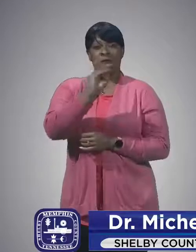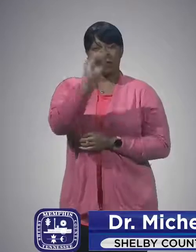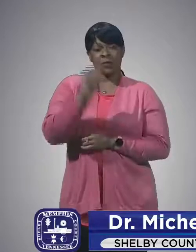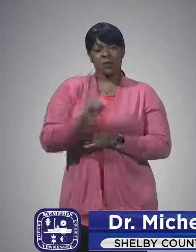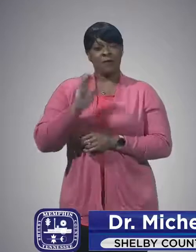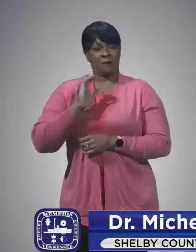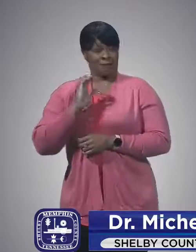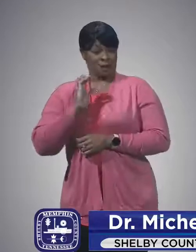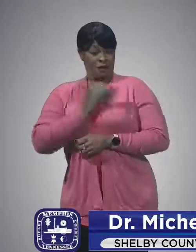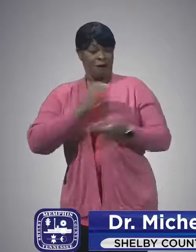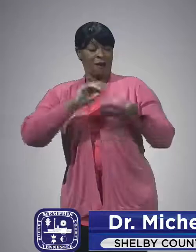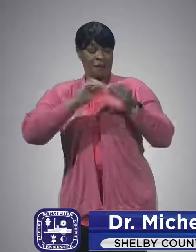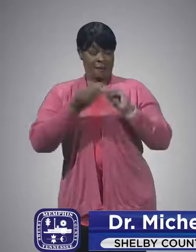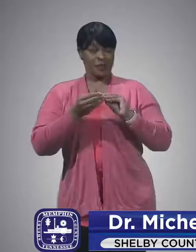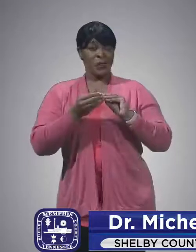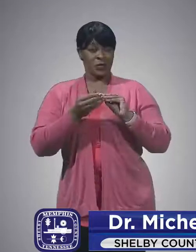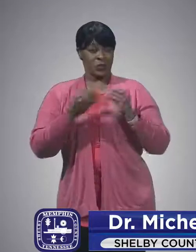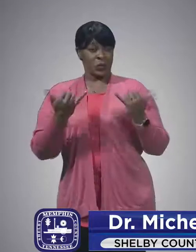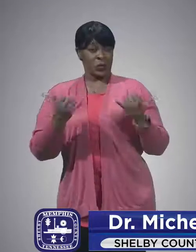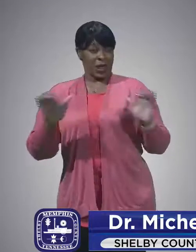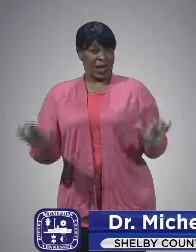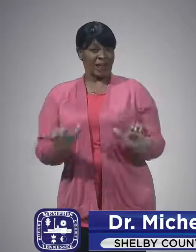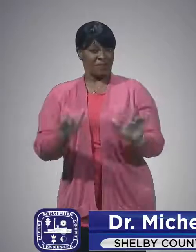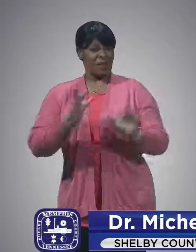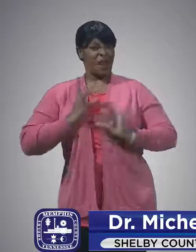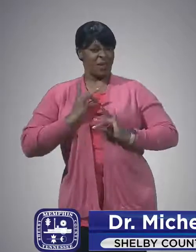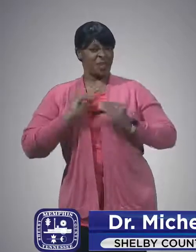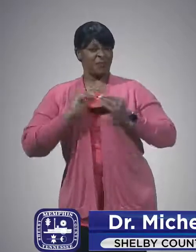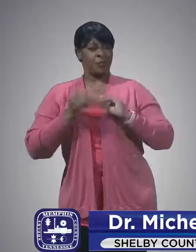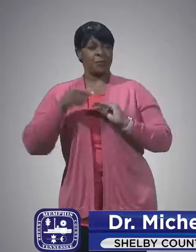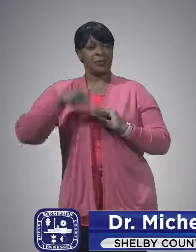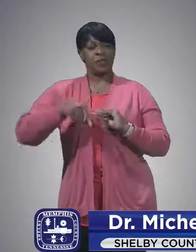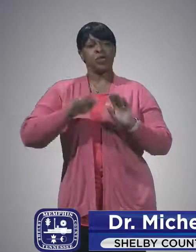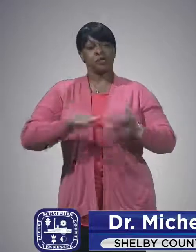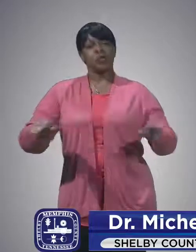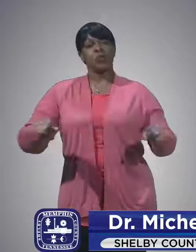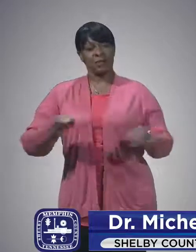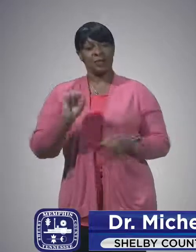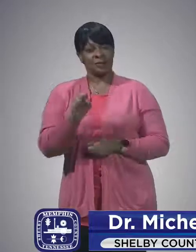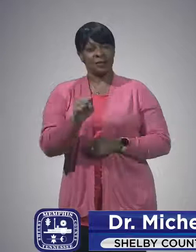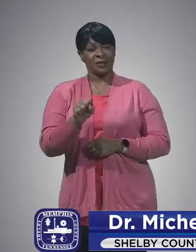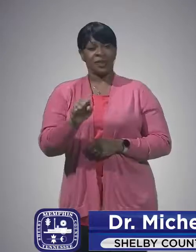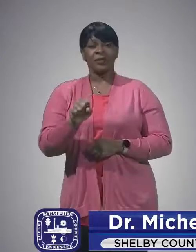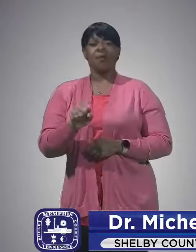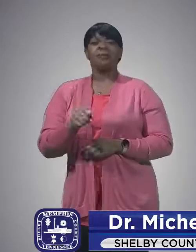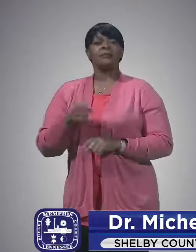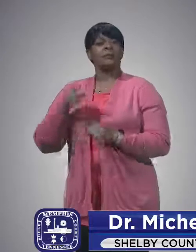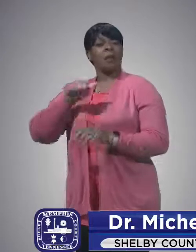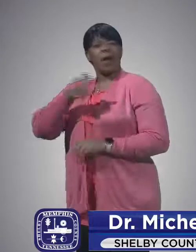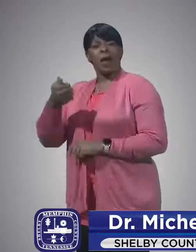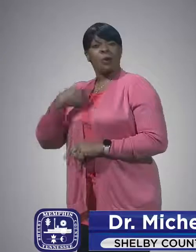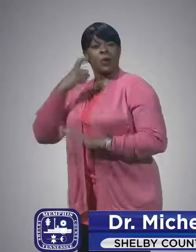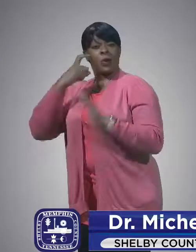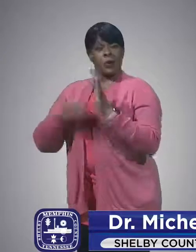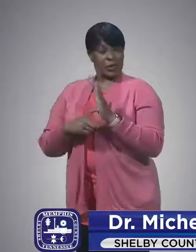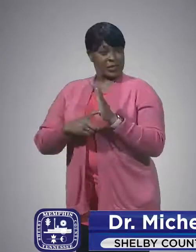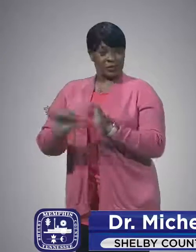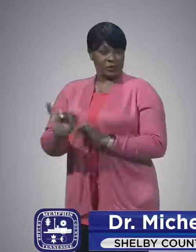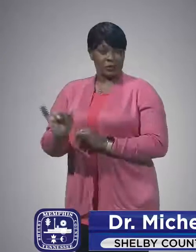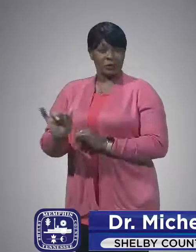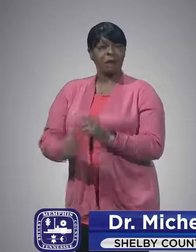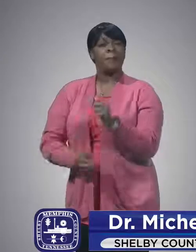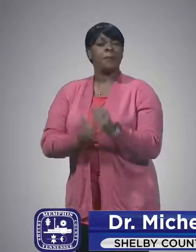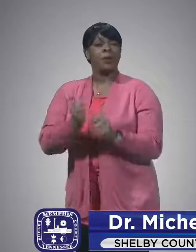of our active case rate being in children. But the other thing that we're seeing is that